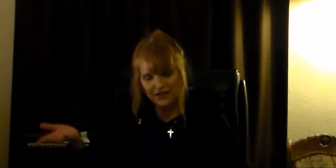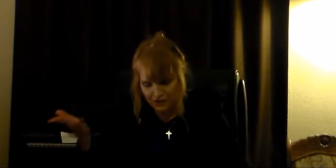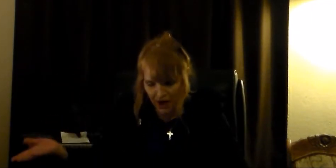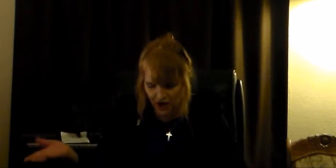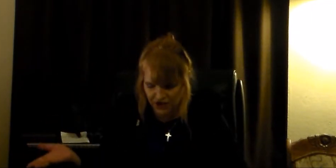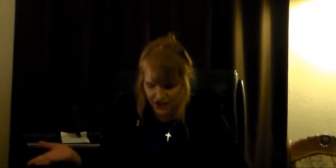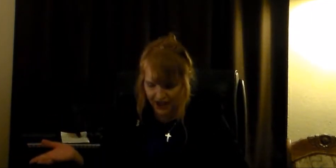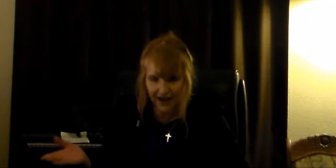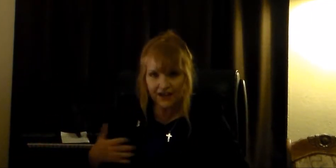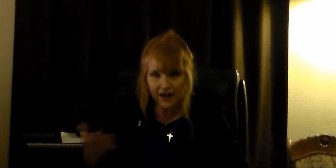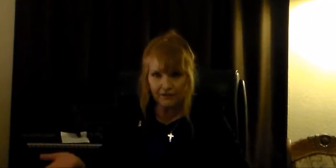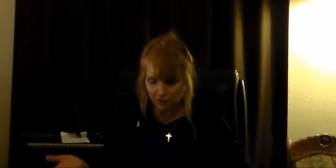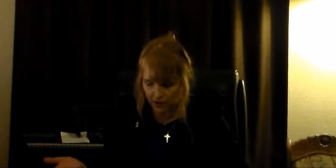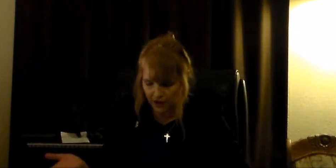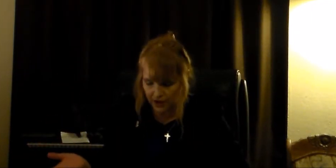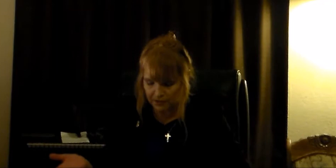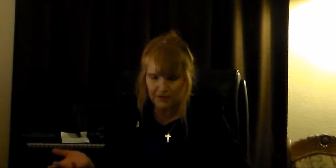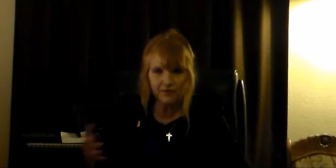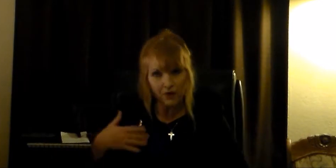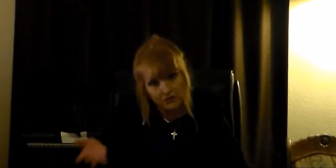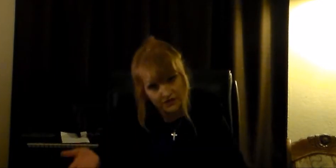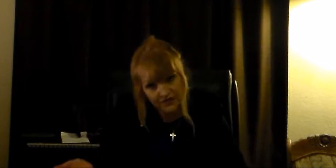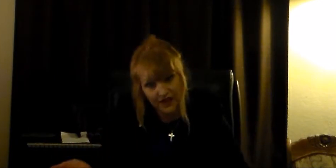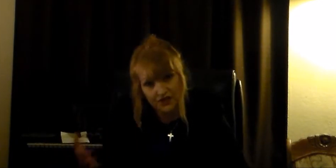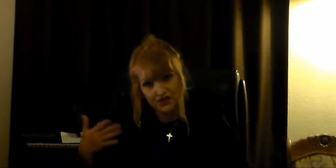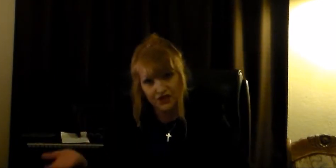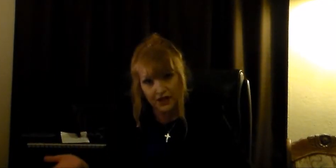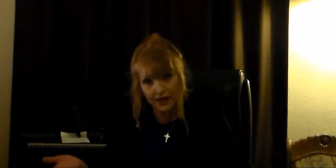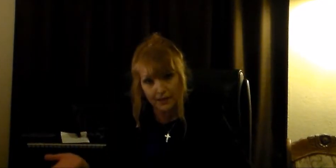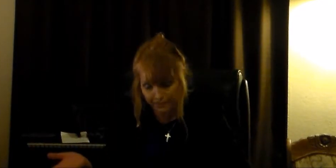Pastor Marsha. Hey to everyone. Here from Loaves and Fish, Jim.